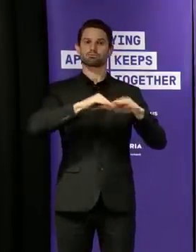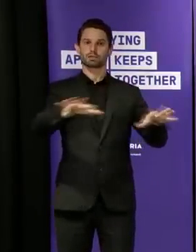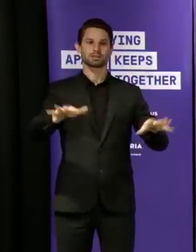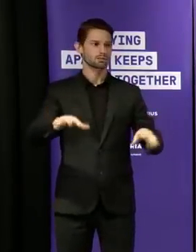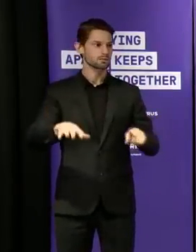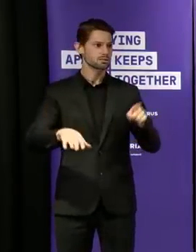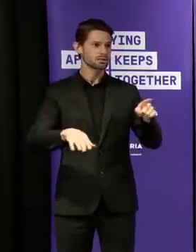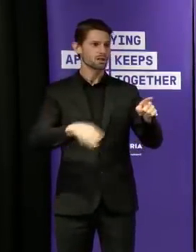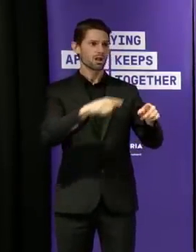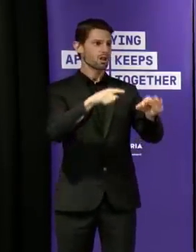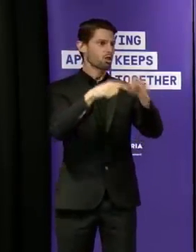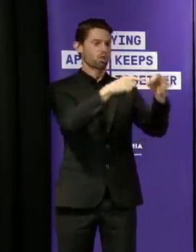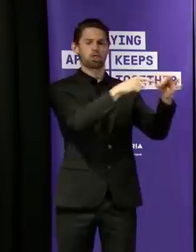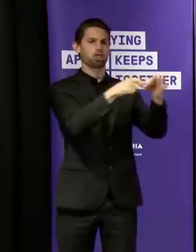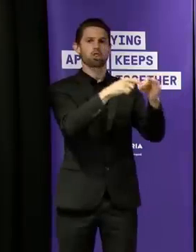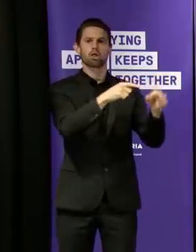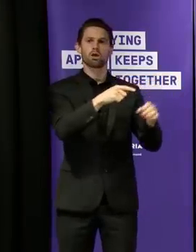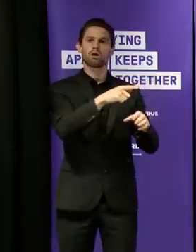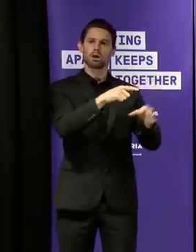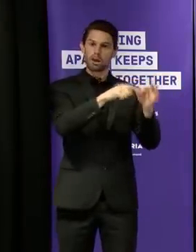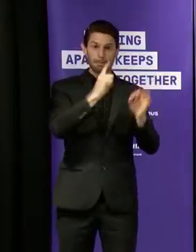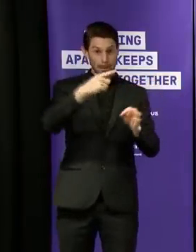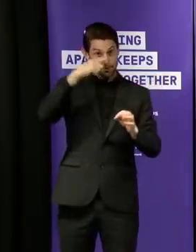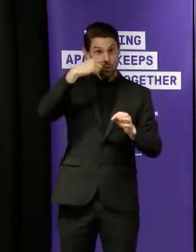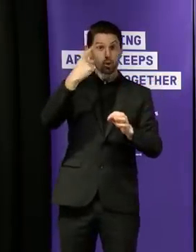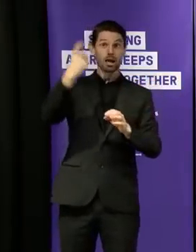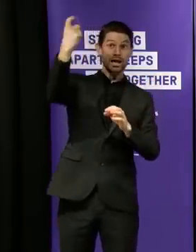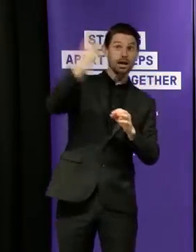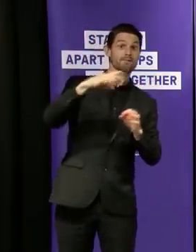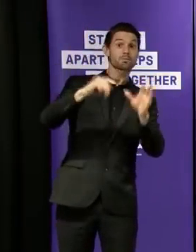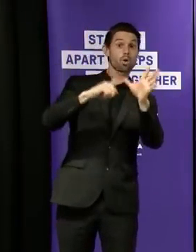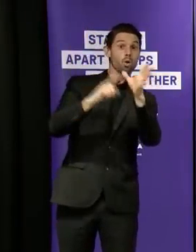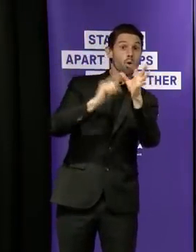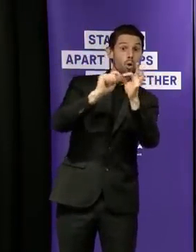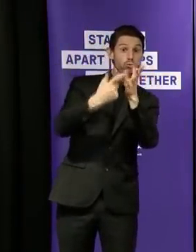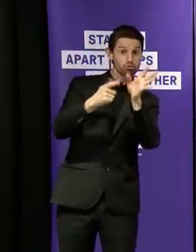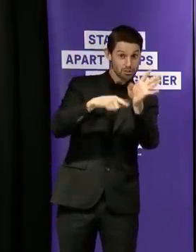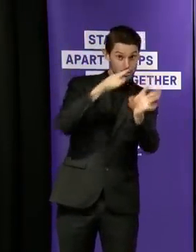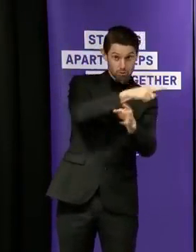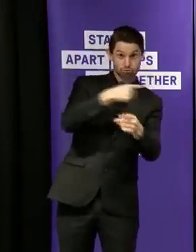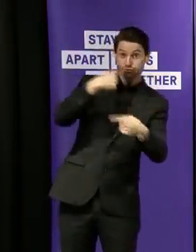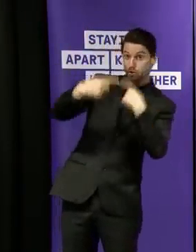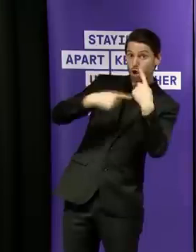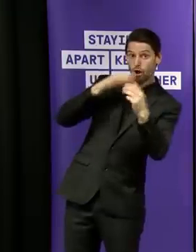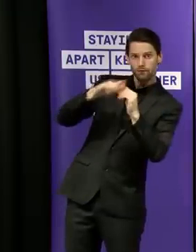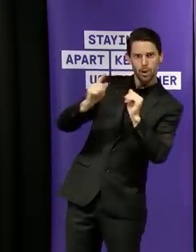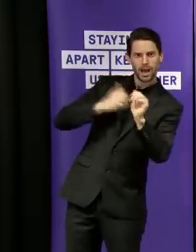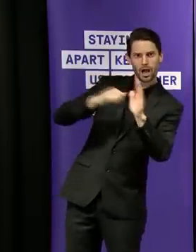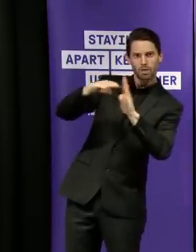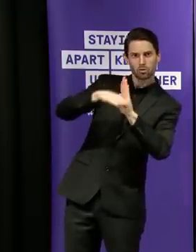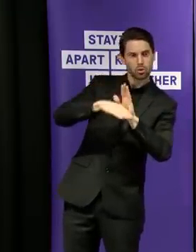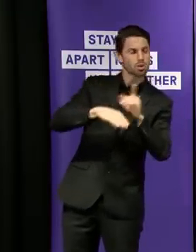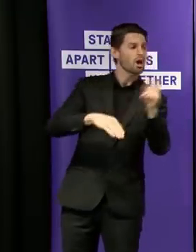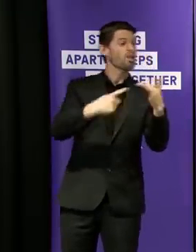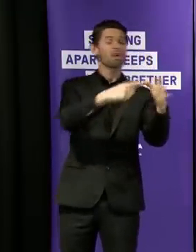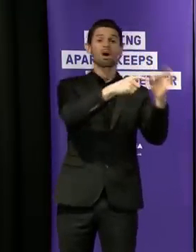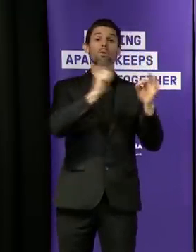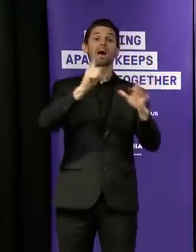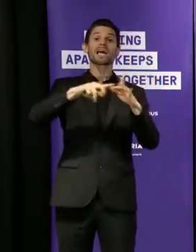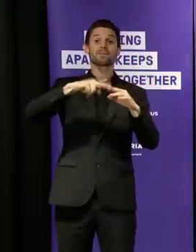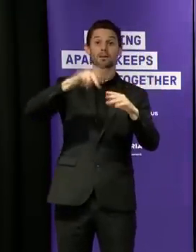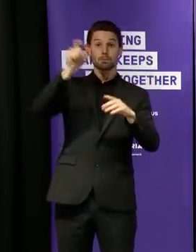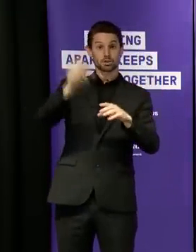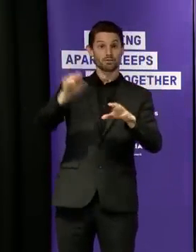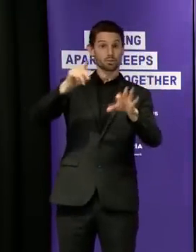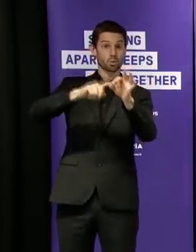Hume at Albury But been what given about instructions on our... Well, of course they are. What are people landing from Queensland? Are they getting an info sheet when their plane lands saying these are the rules? Well, there's not